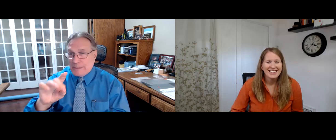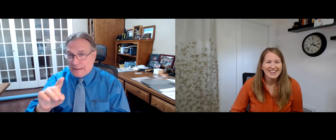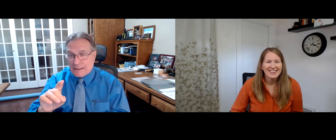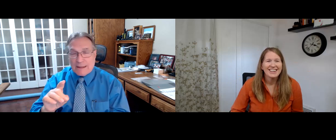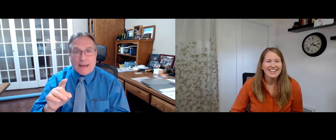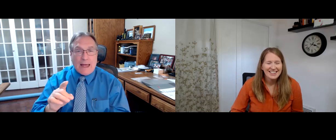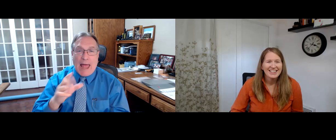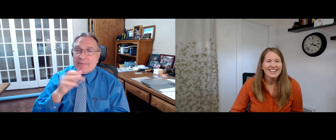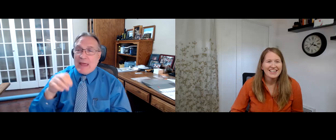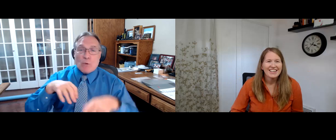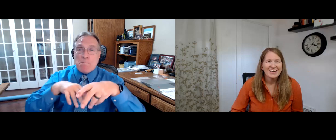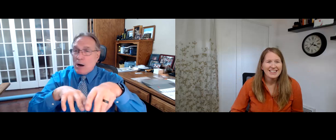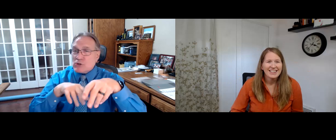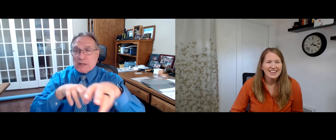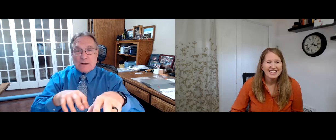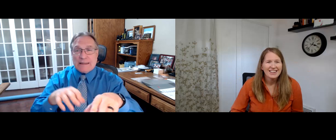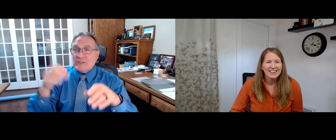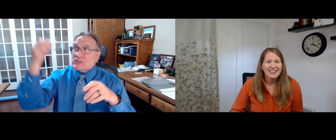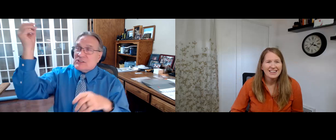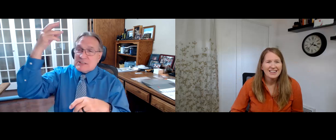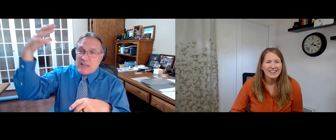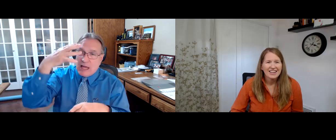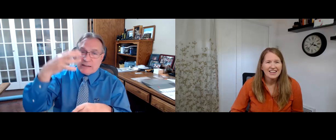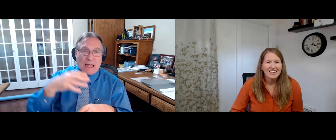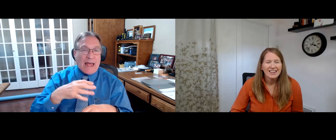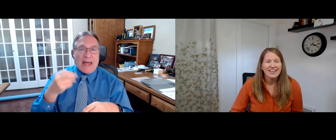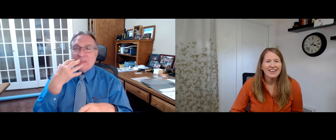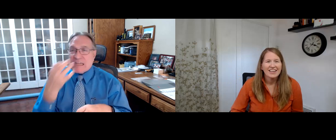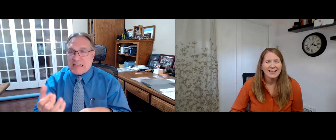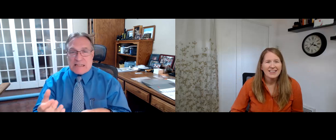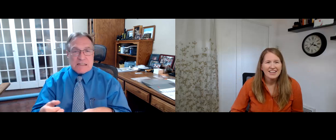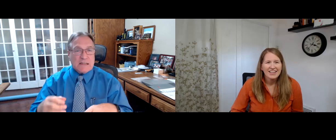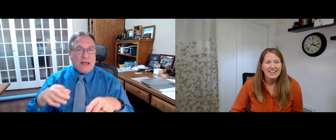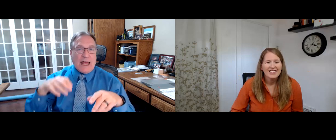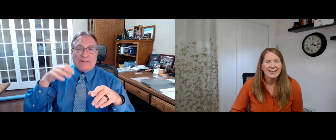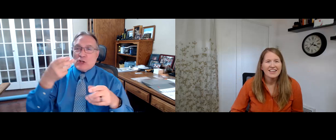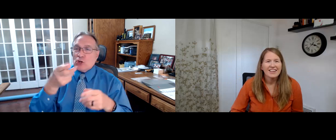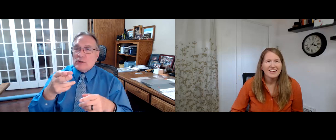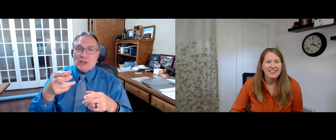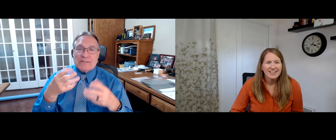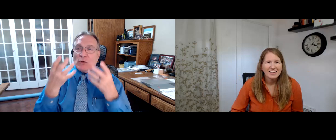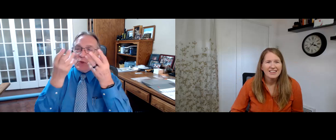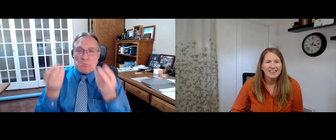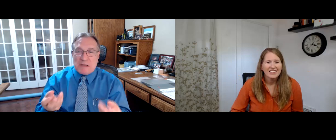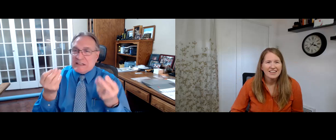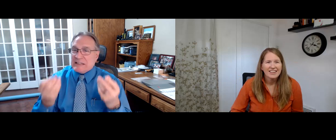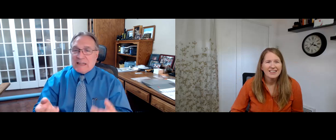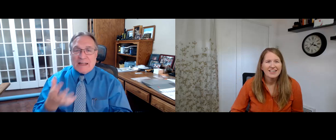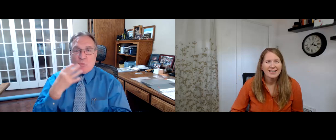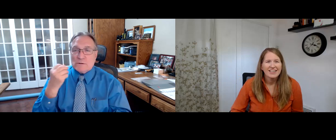humid. And they were marching in the sun and the heat and the humidity, and it